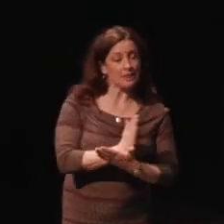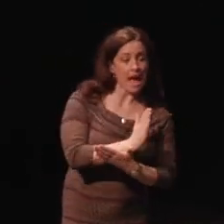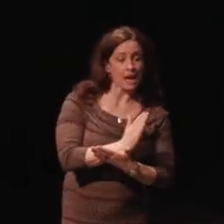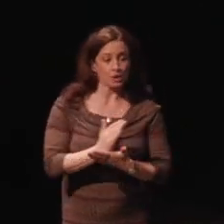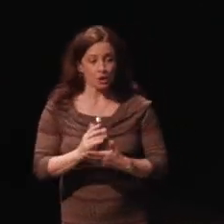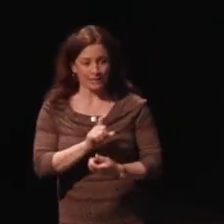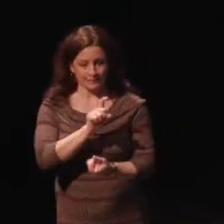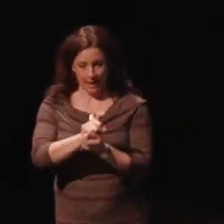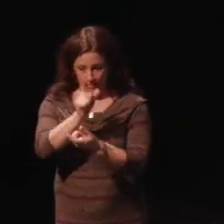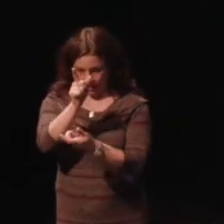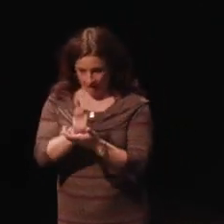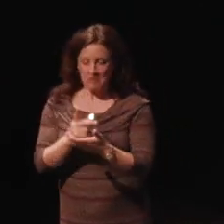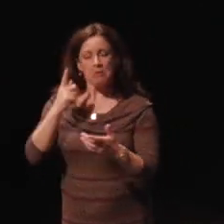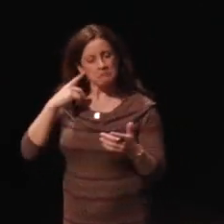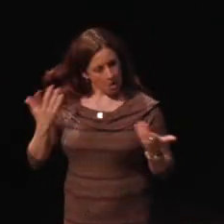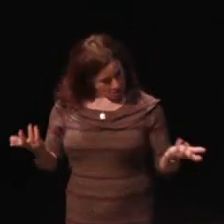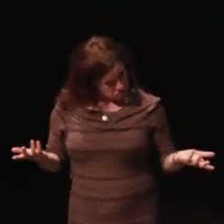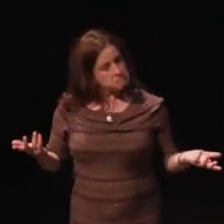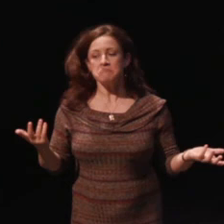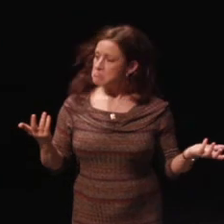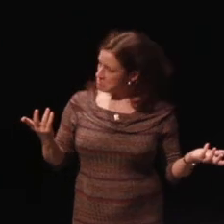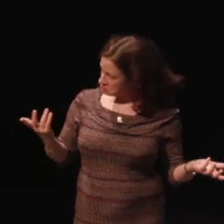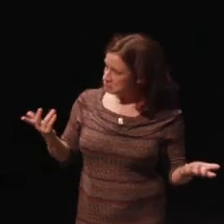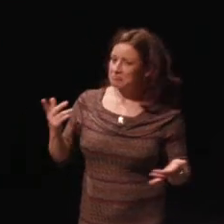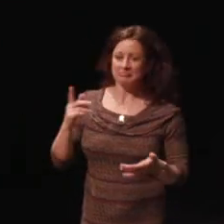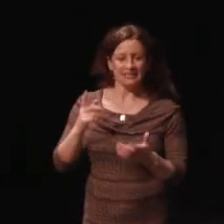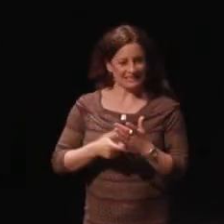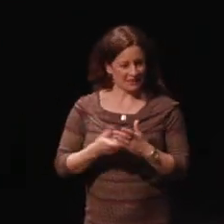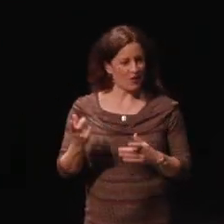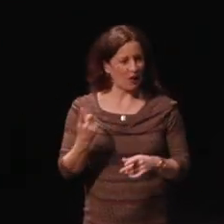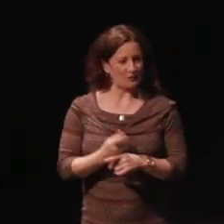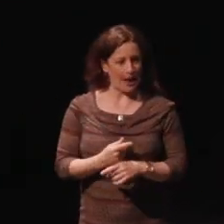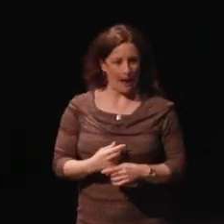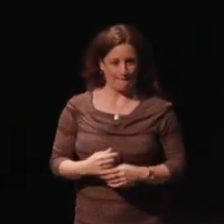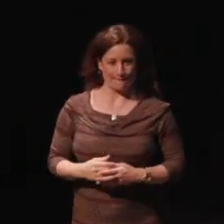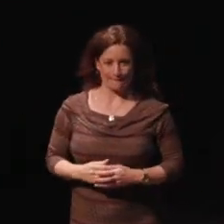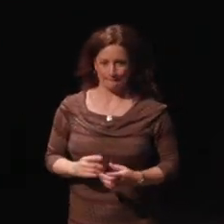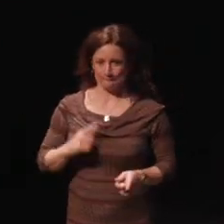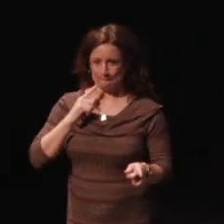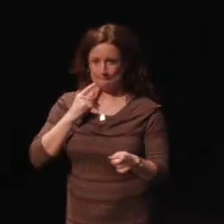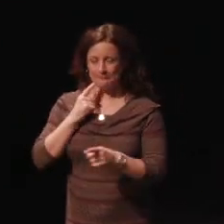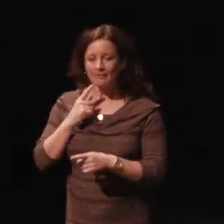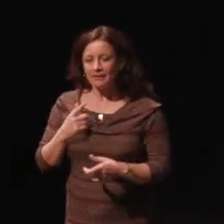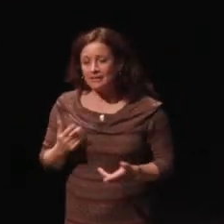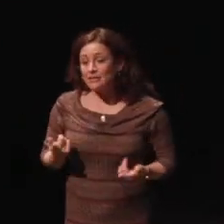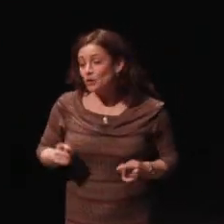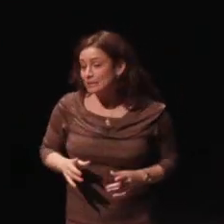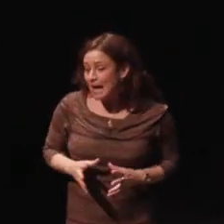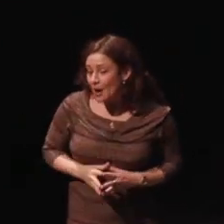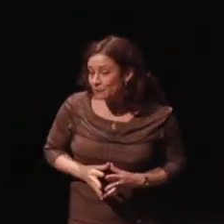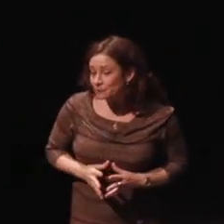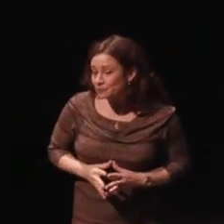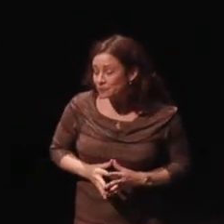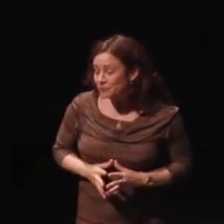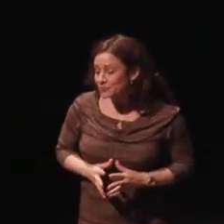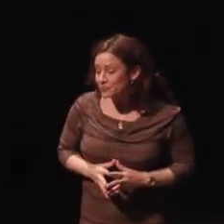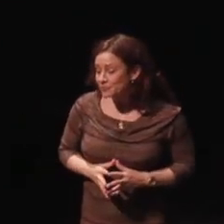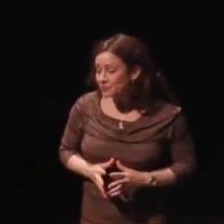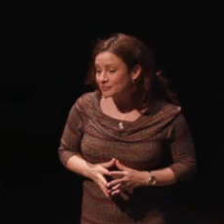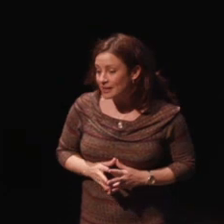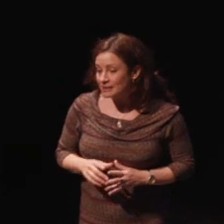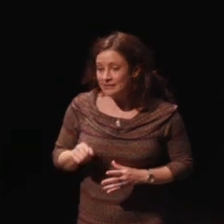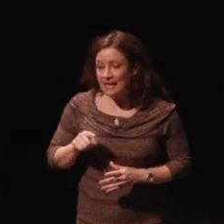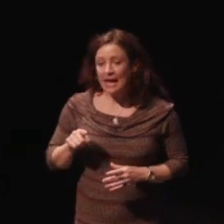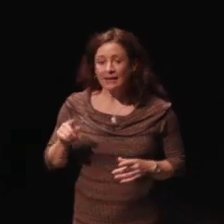half, because I thought, well, that's obviously exactly the default, right? Well, turns out blind users listen at